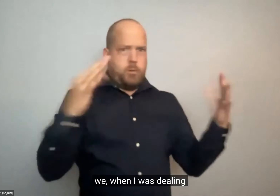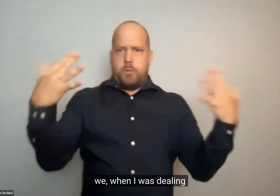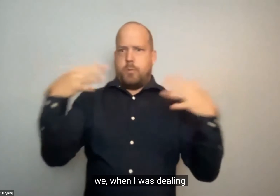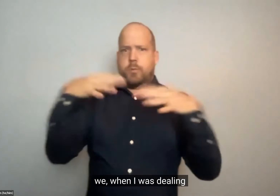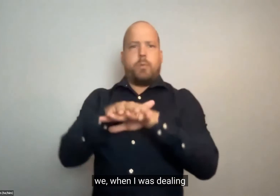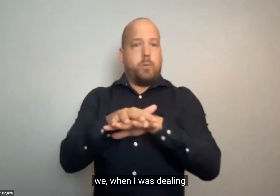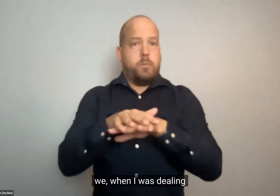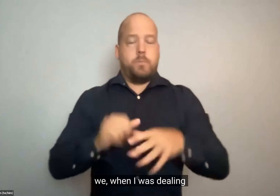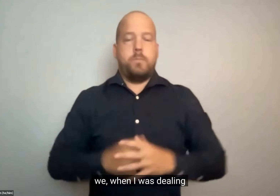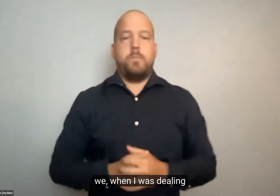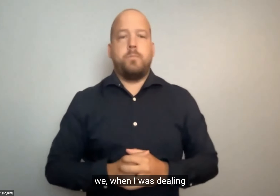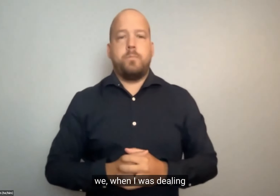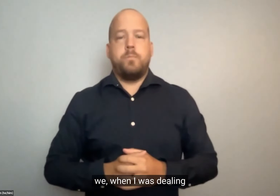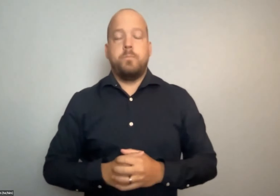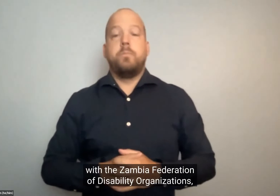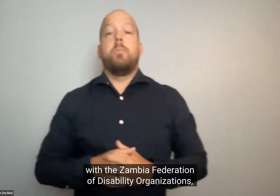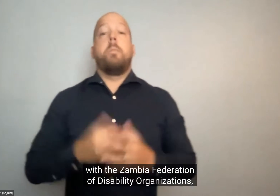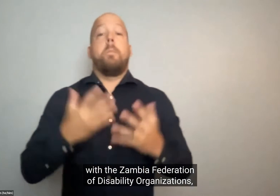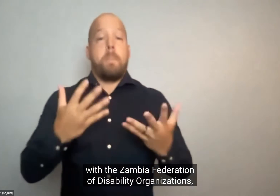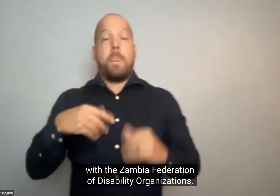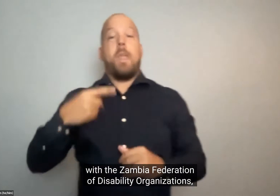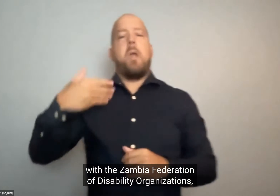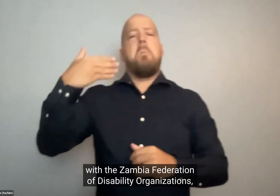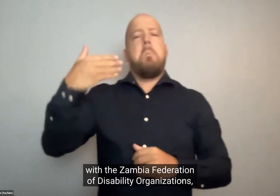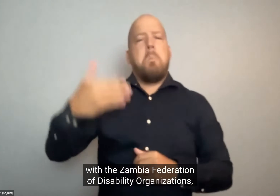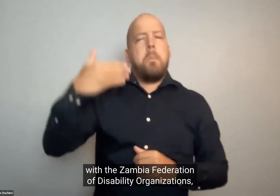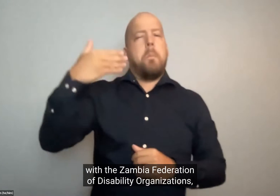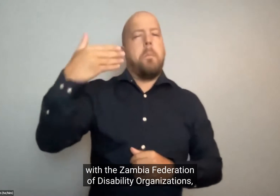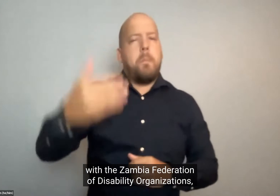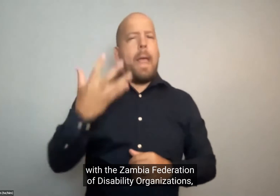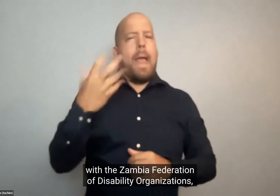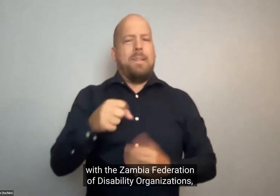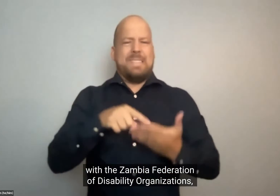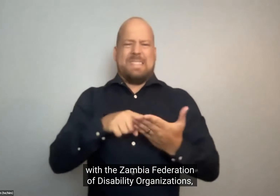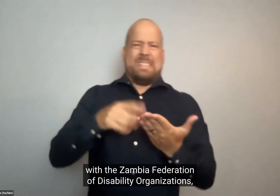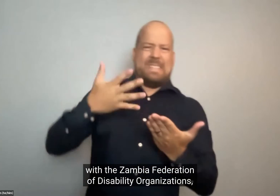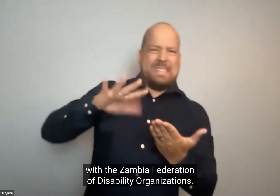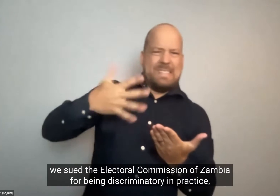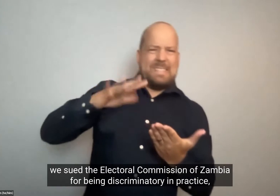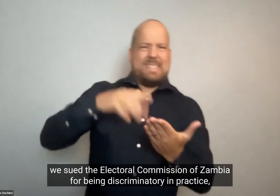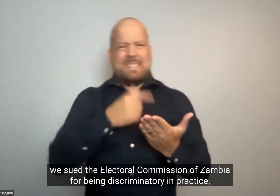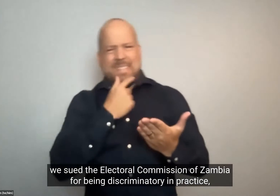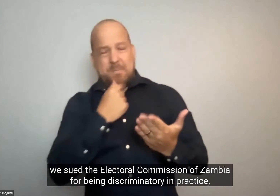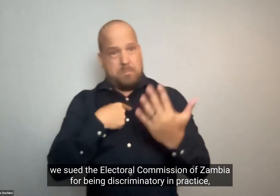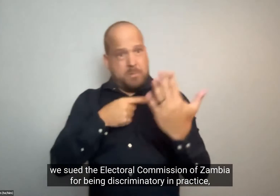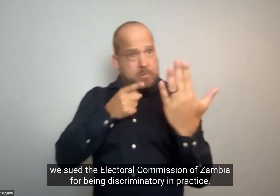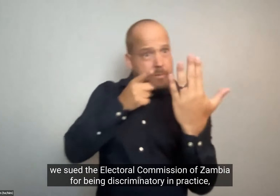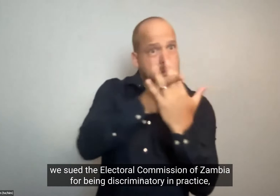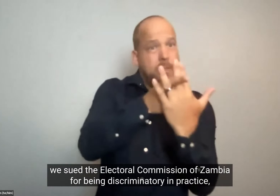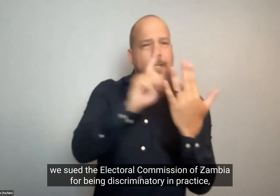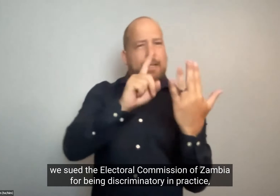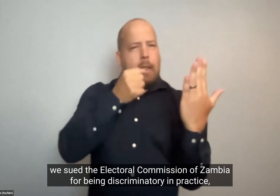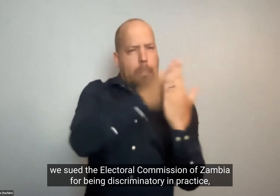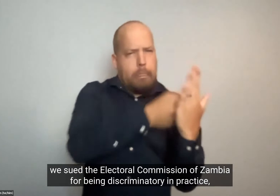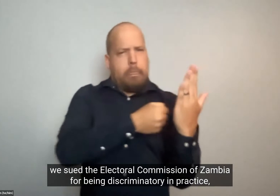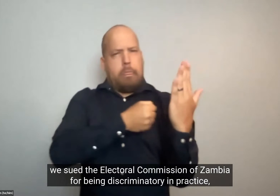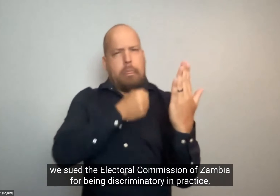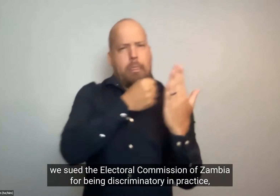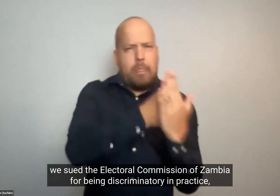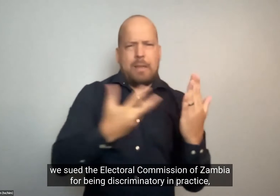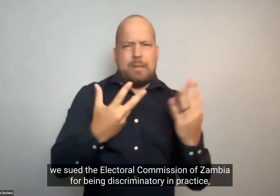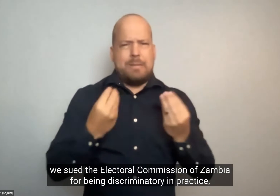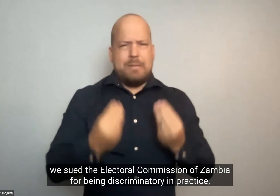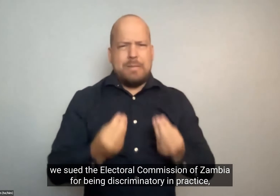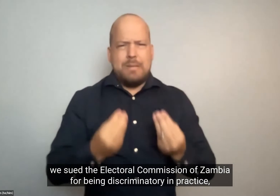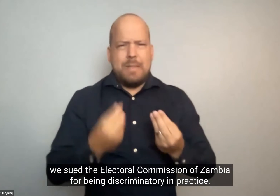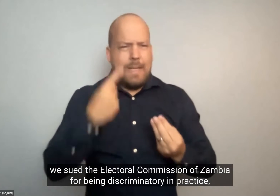we firstly, when I was still with the Zambia Federation of Disability Organizations, we sued the Electoral